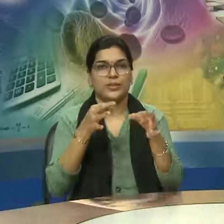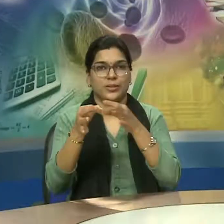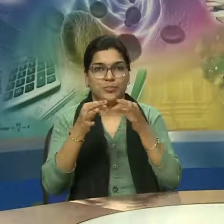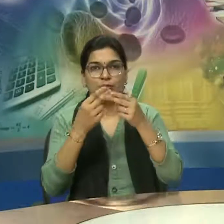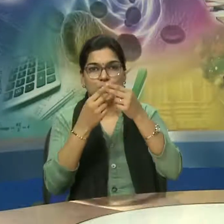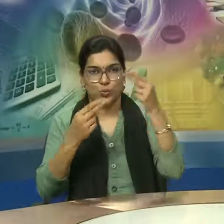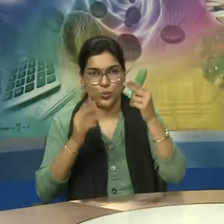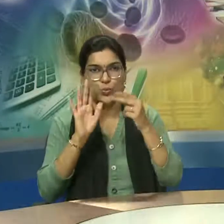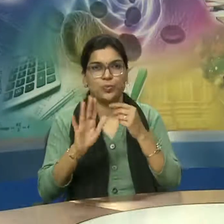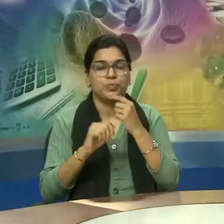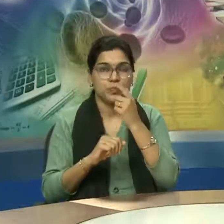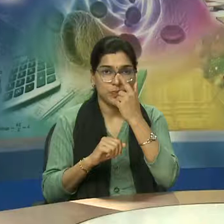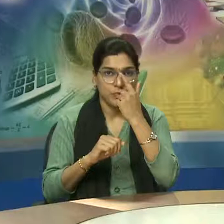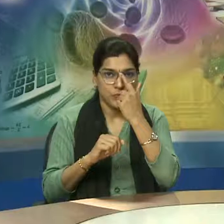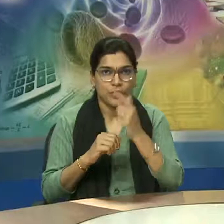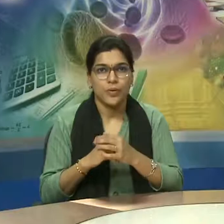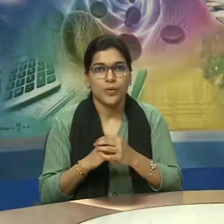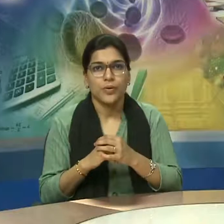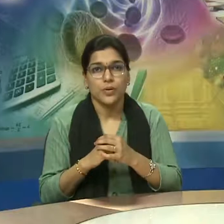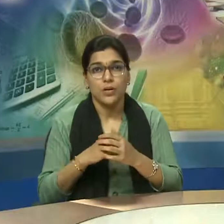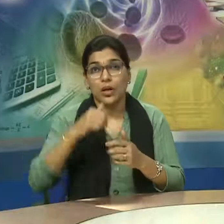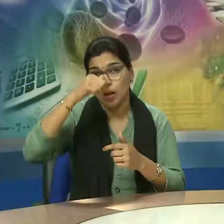What is the meaning of it?